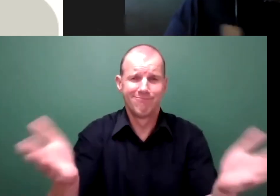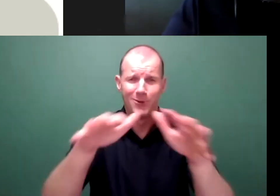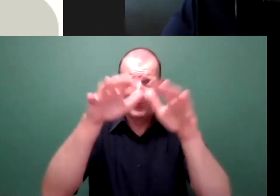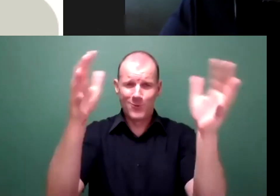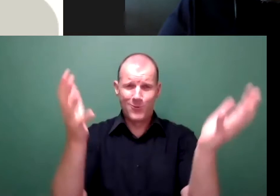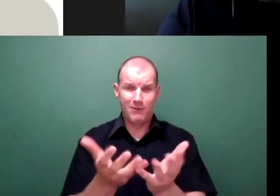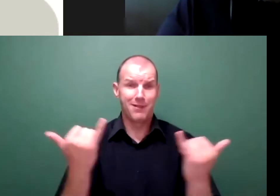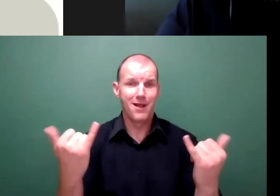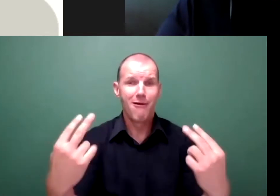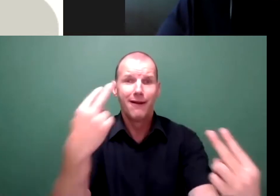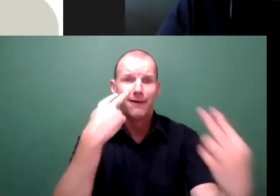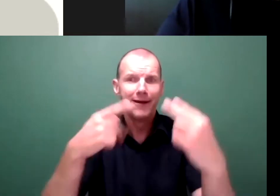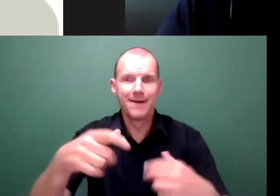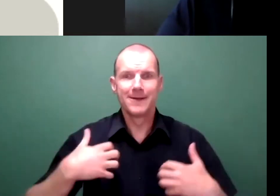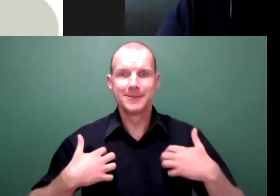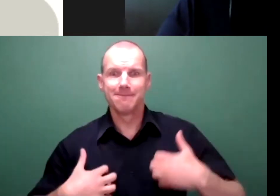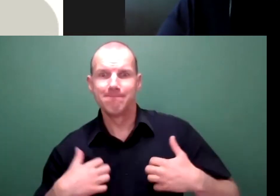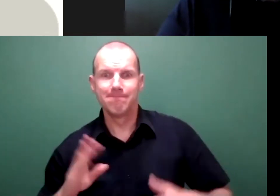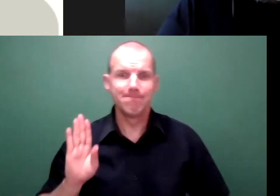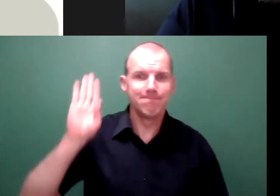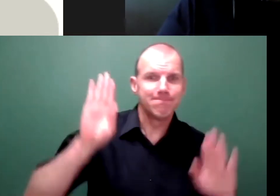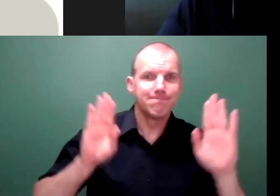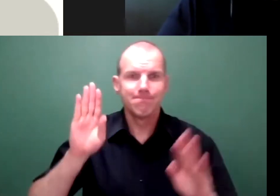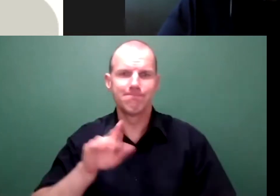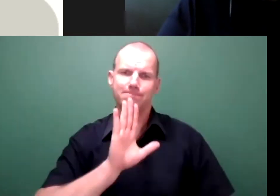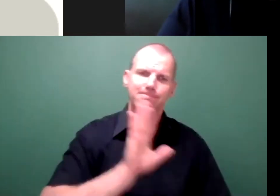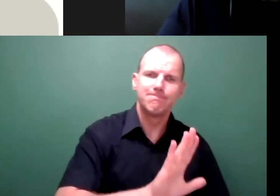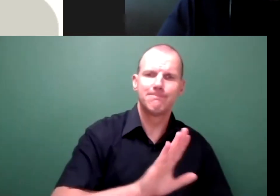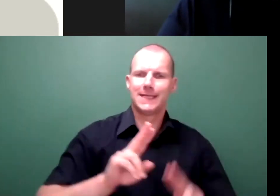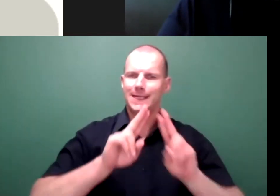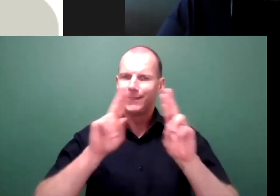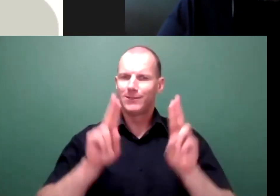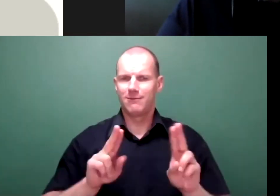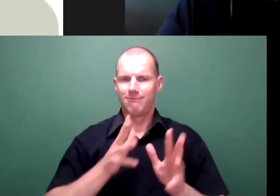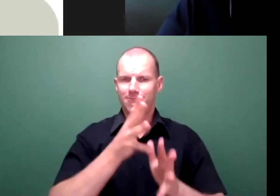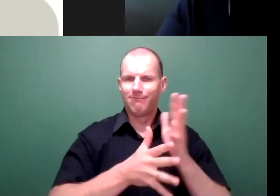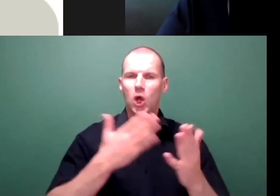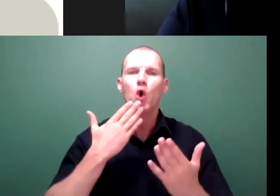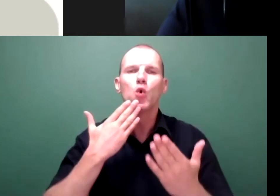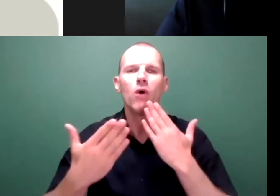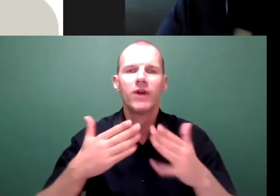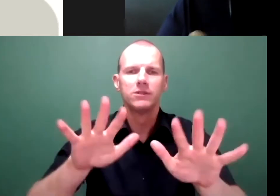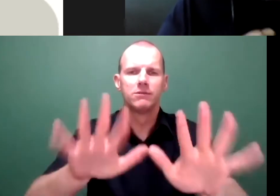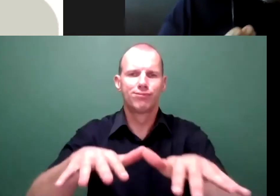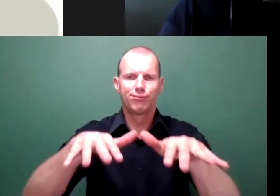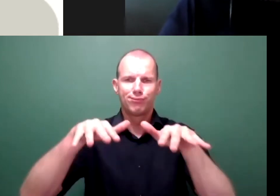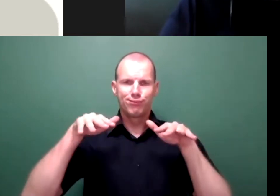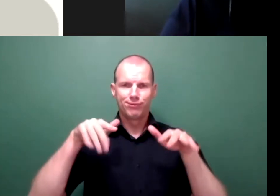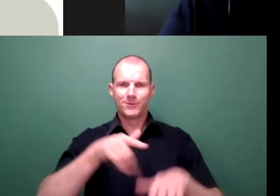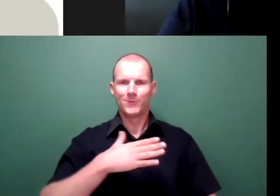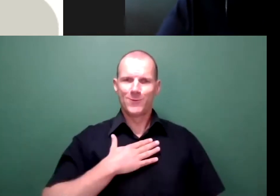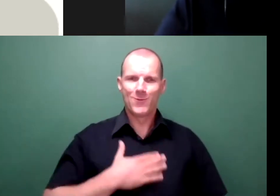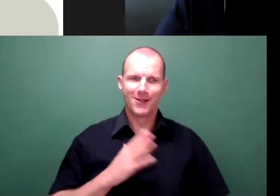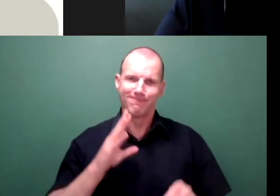are selected. So it can be volunteers, people that are interested to be part, to be